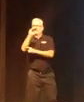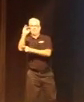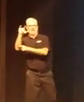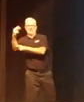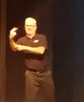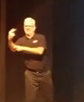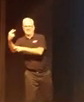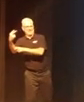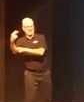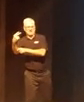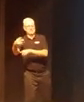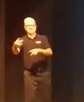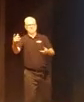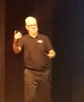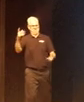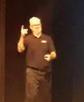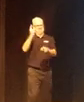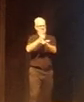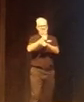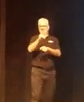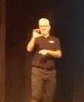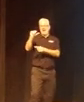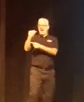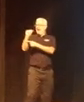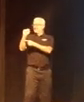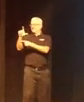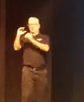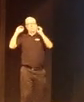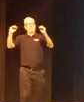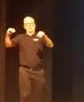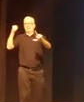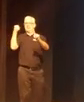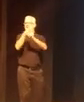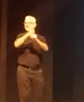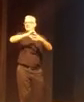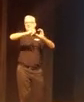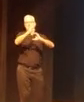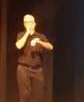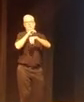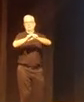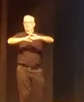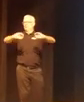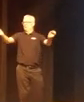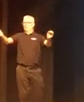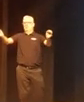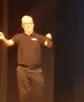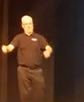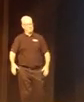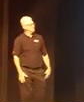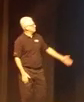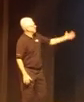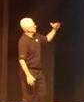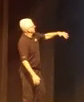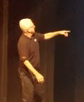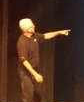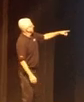ASL has no impact and does not hinder spoken English